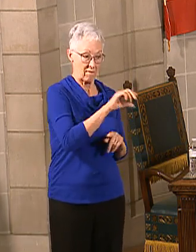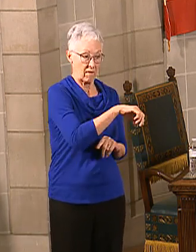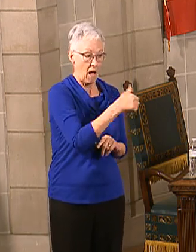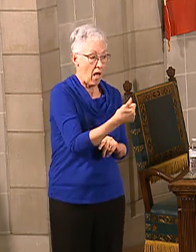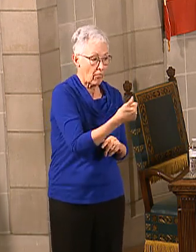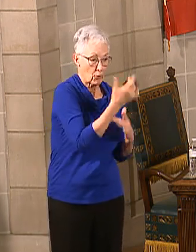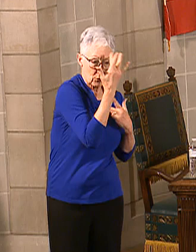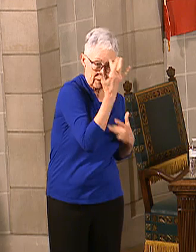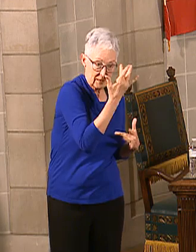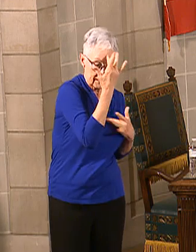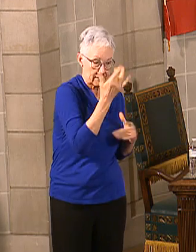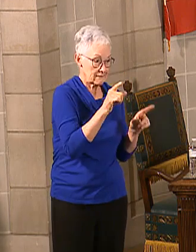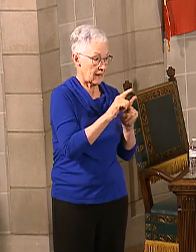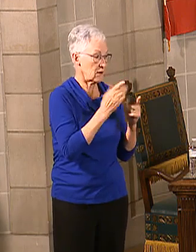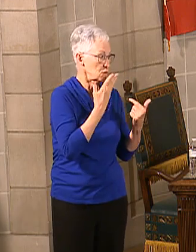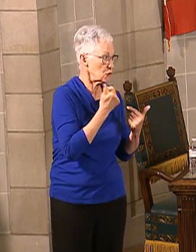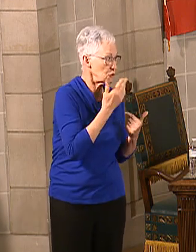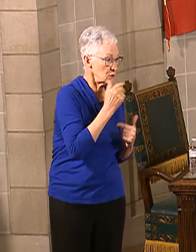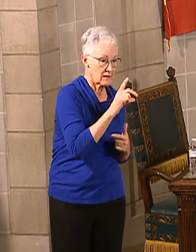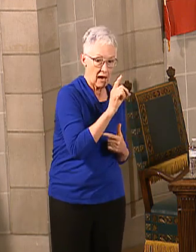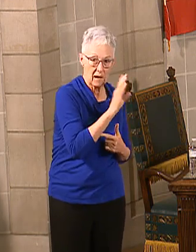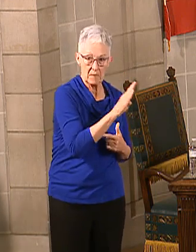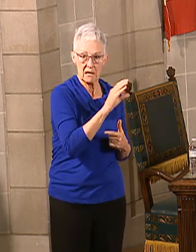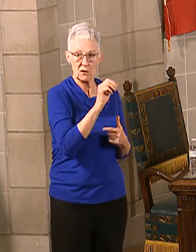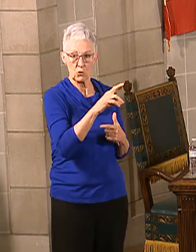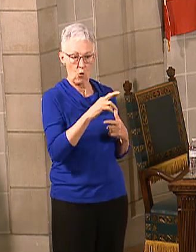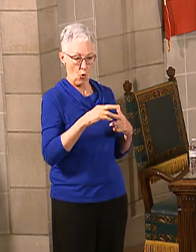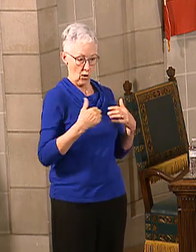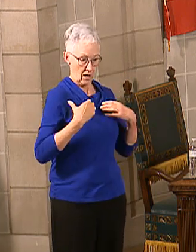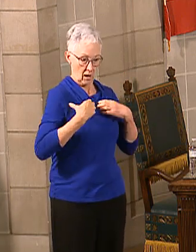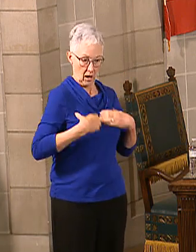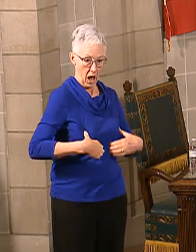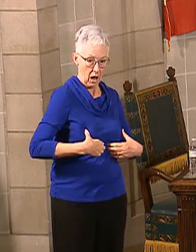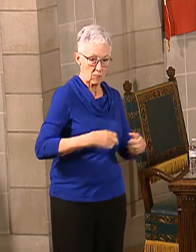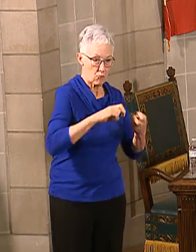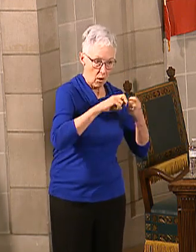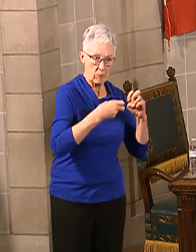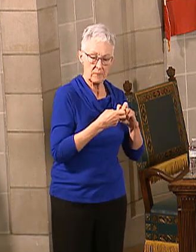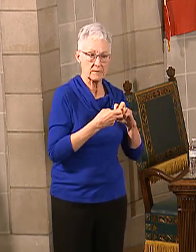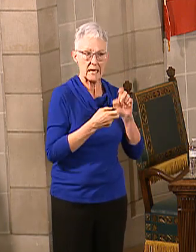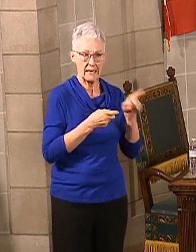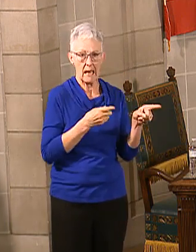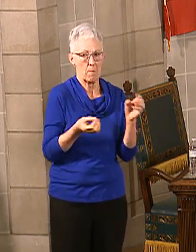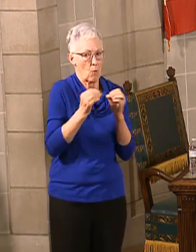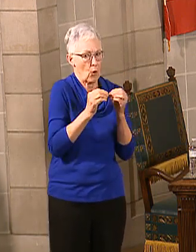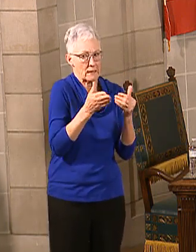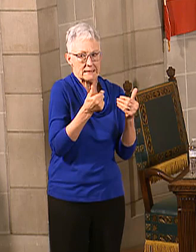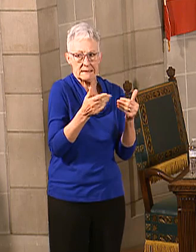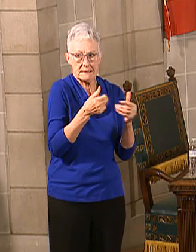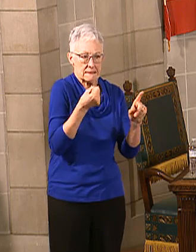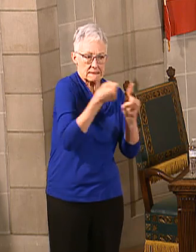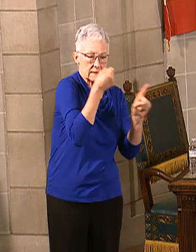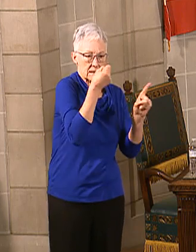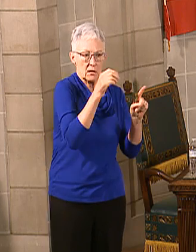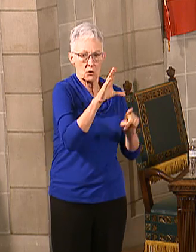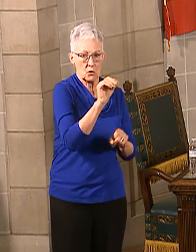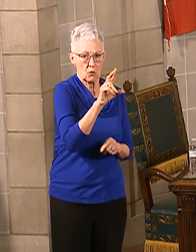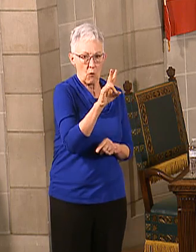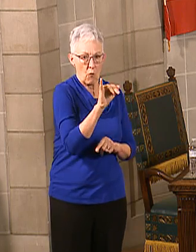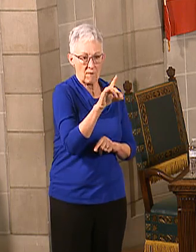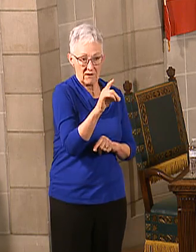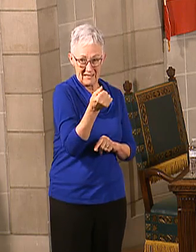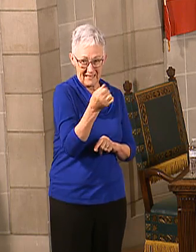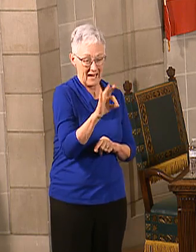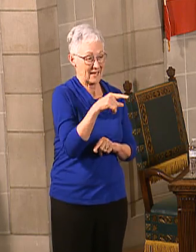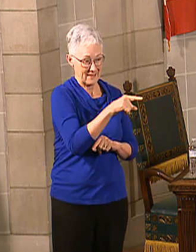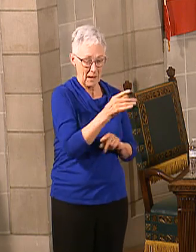risk. So you should be taking more precautions. And again, folks, this is why we are taking all these social distancing guidelines. And we want to make sure